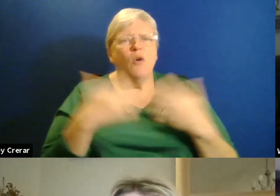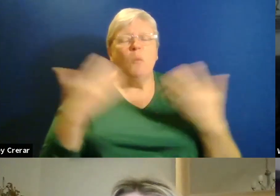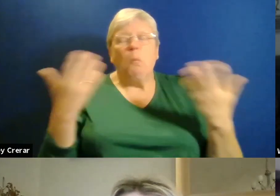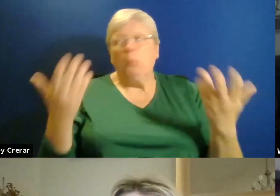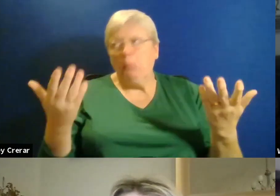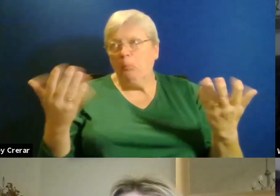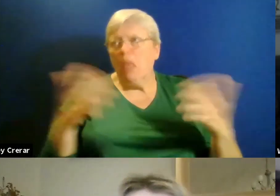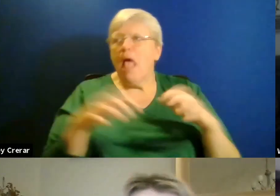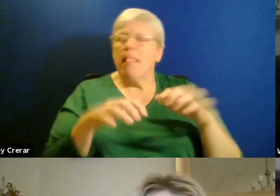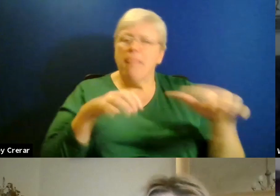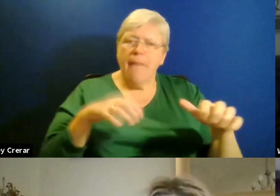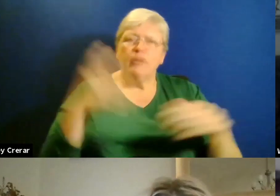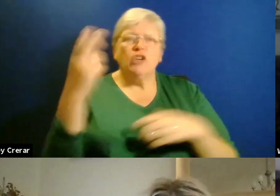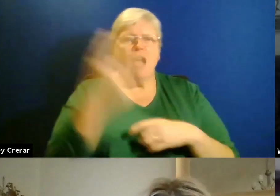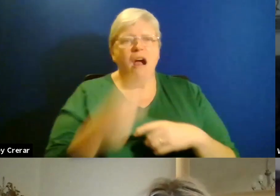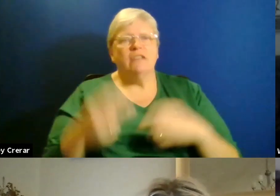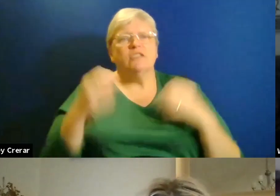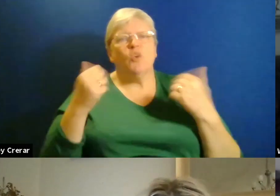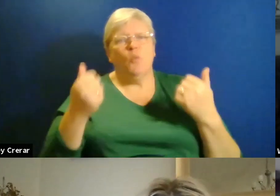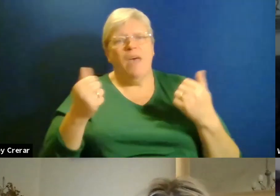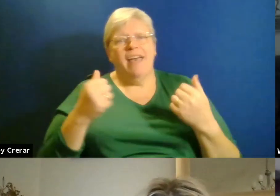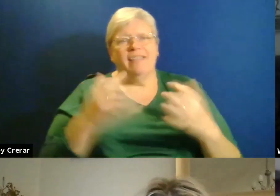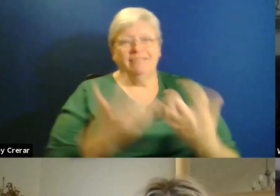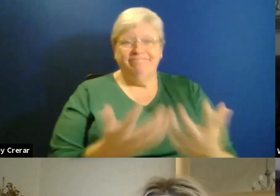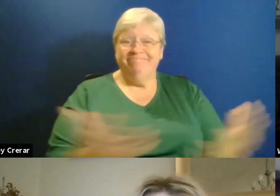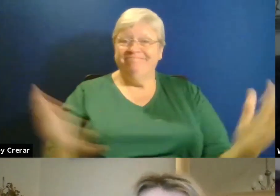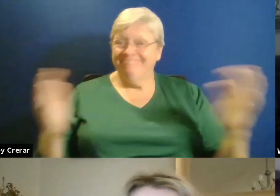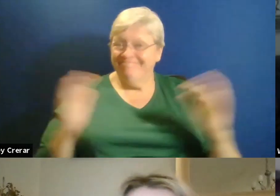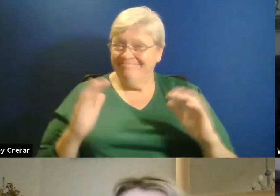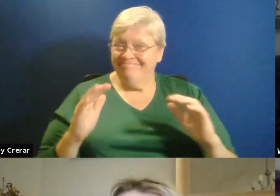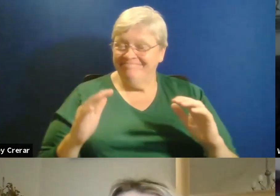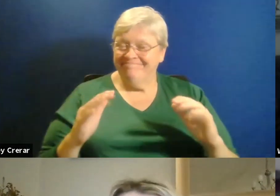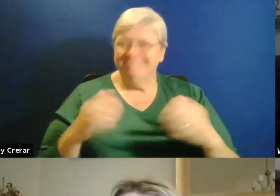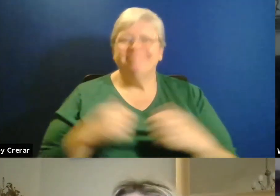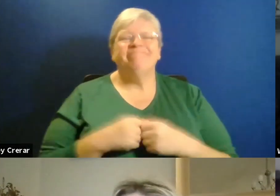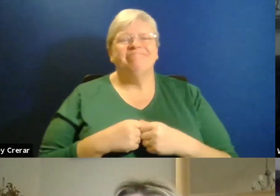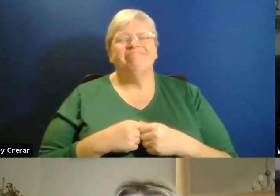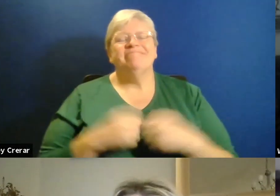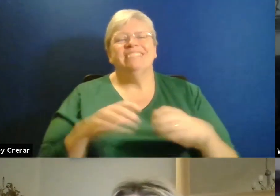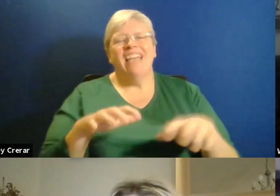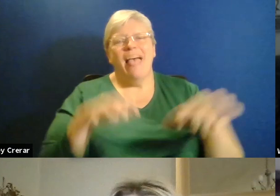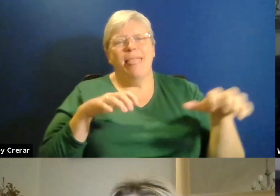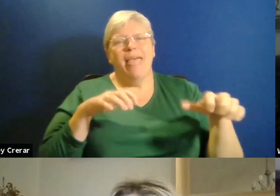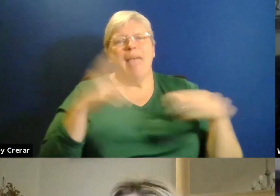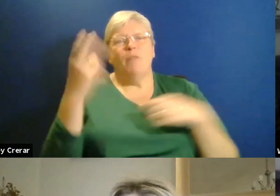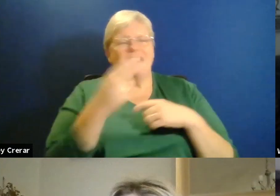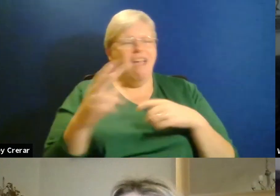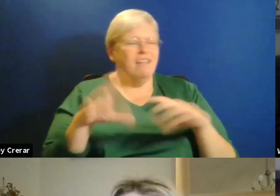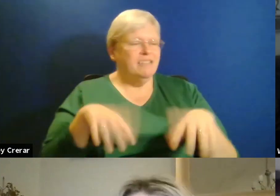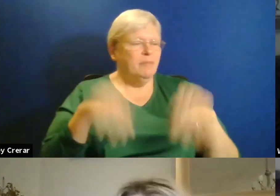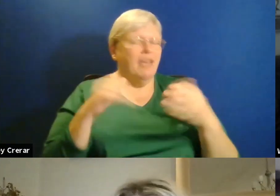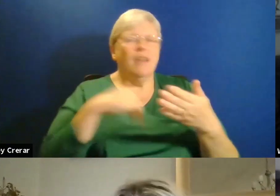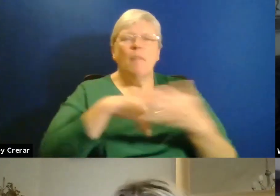Leopard Arts, right, okay. So gather round, children. So the Leopard Arts began as part of